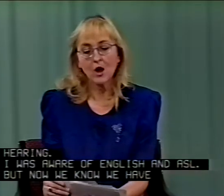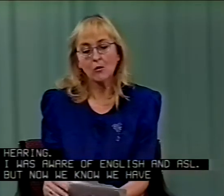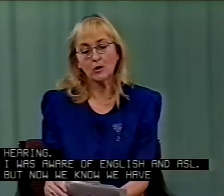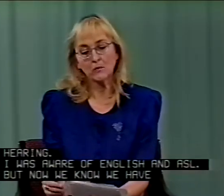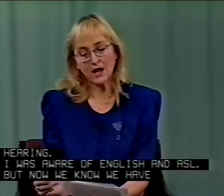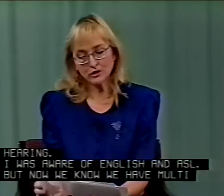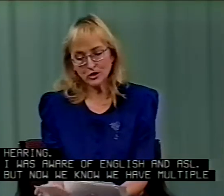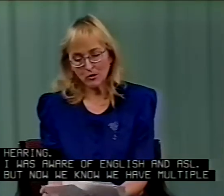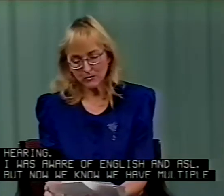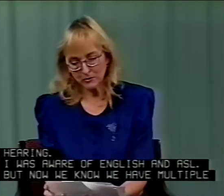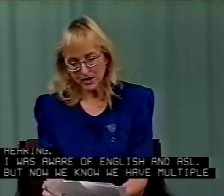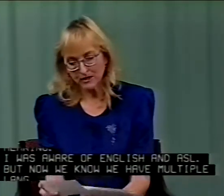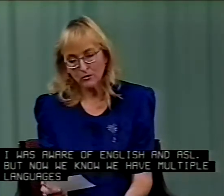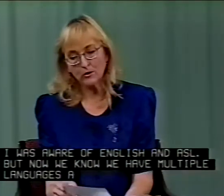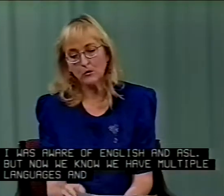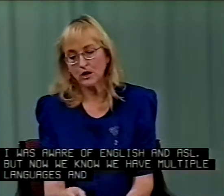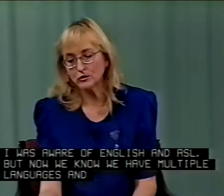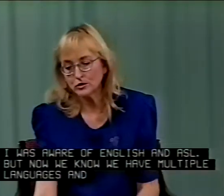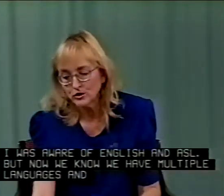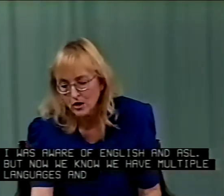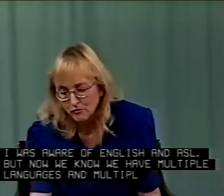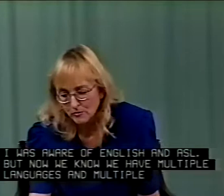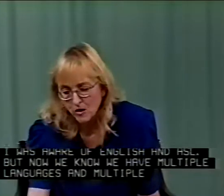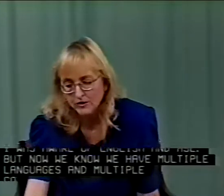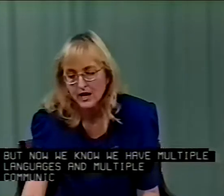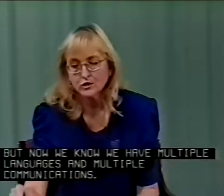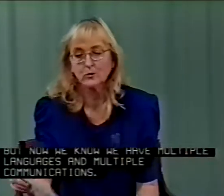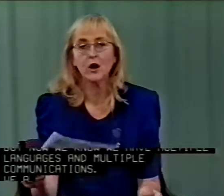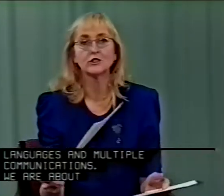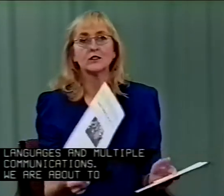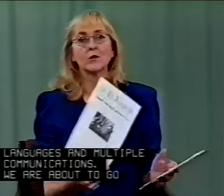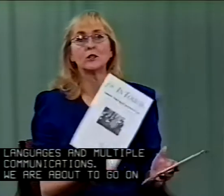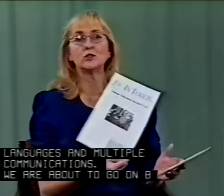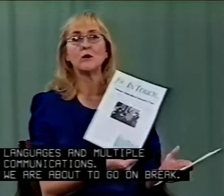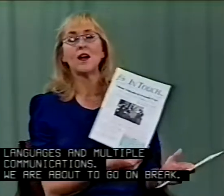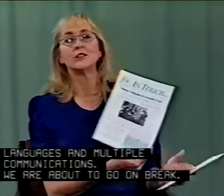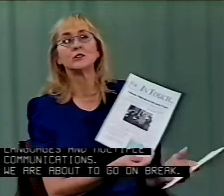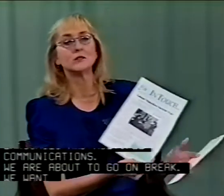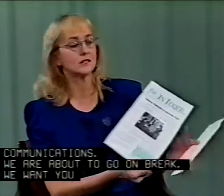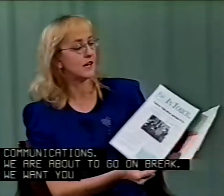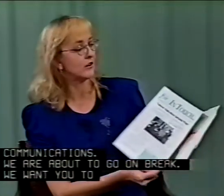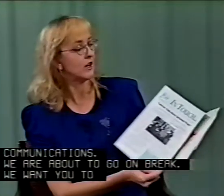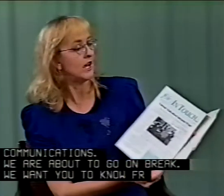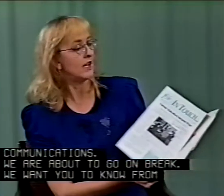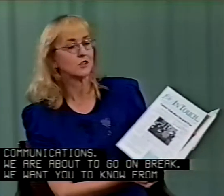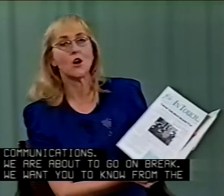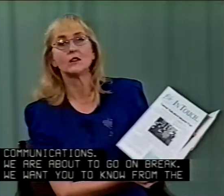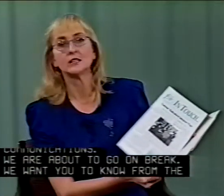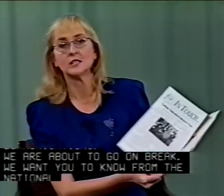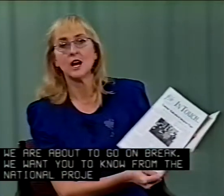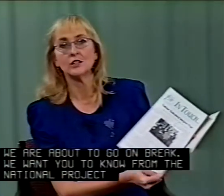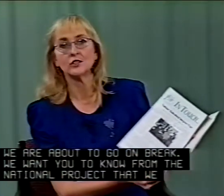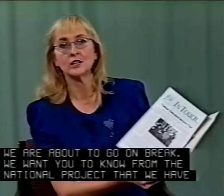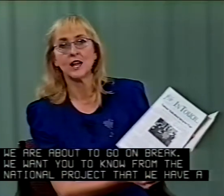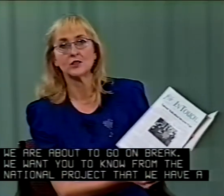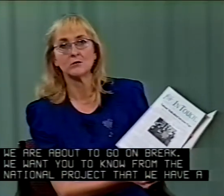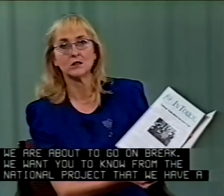We're about to go on break. We want you to know from our national project that we do have a newsletter. It's called In Touch, the National